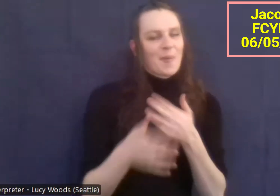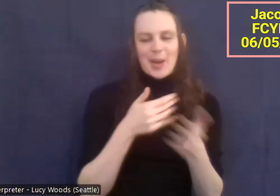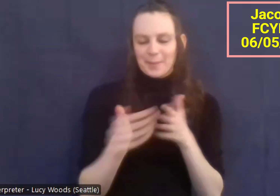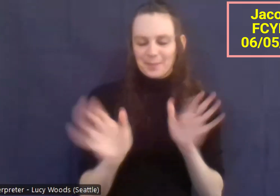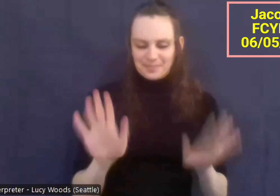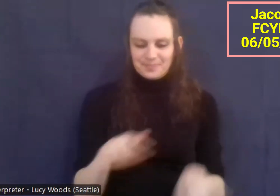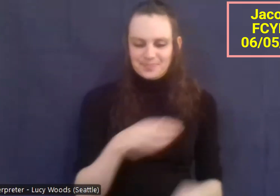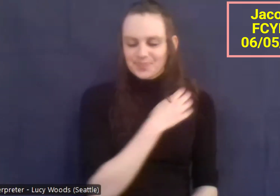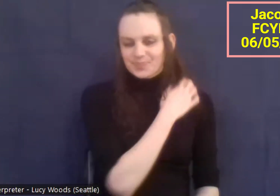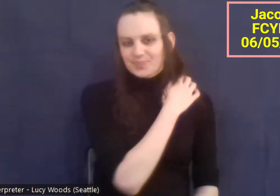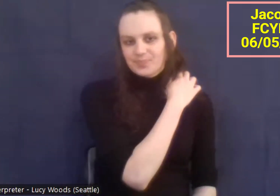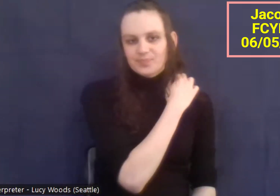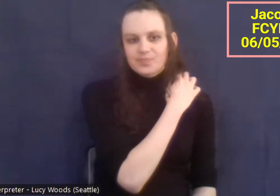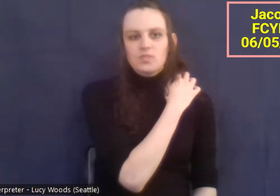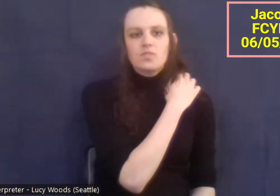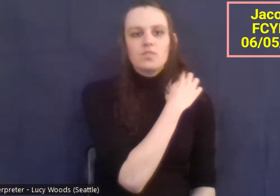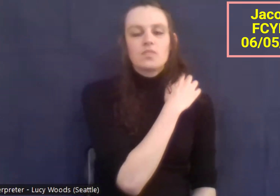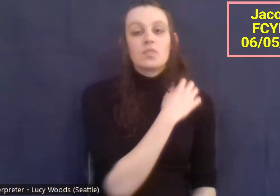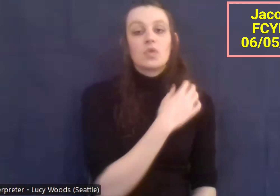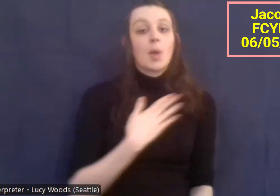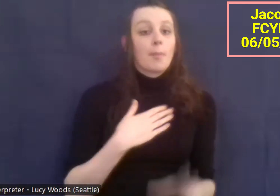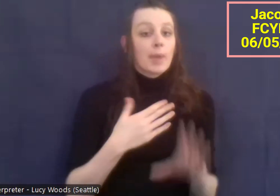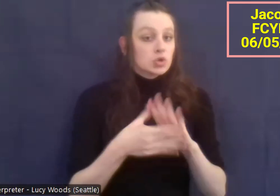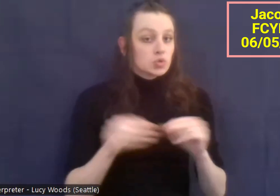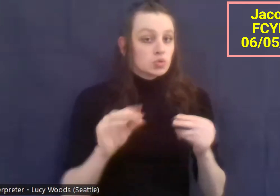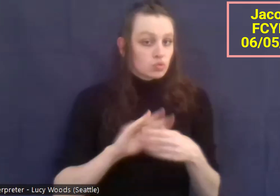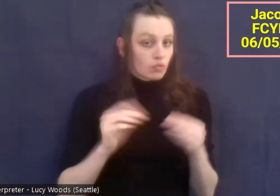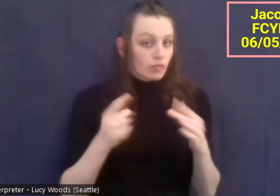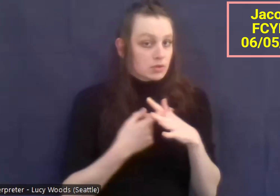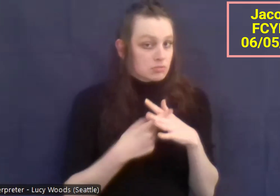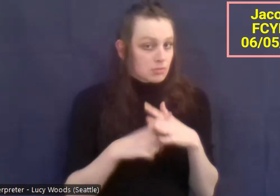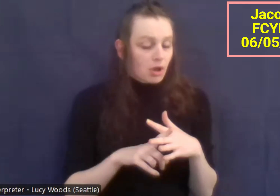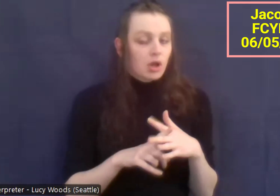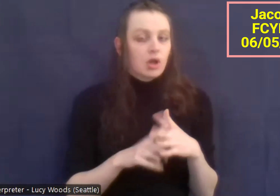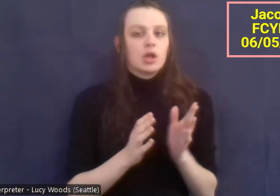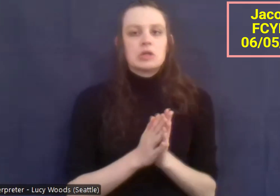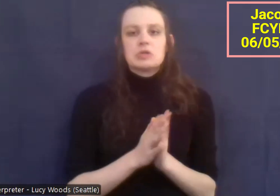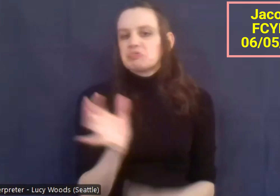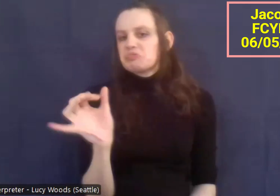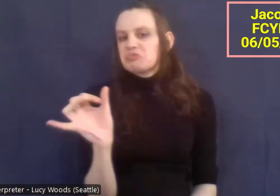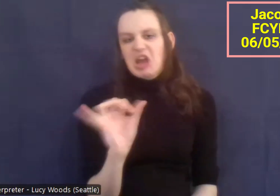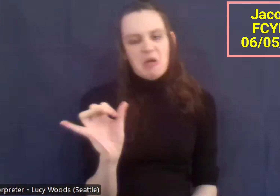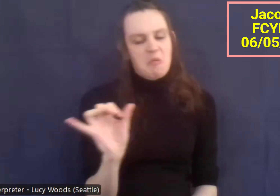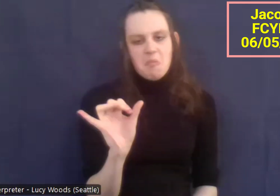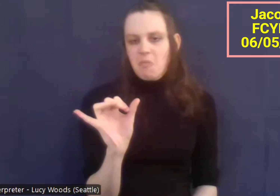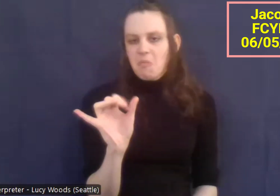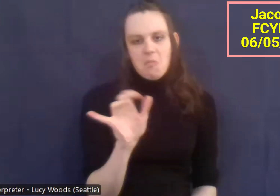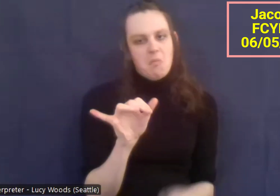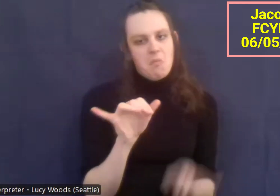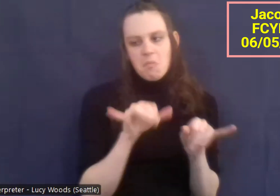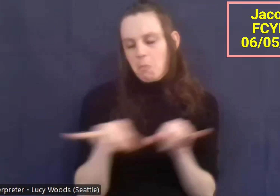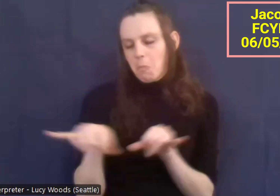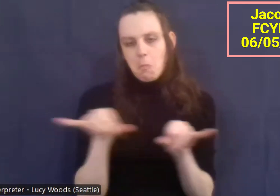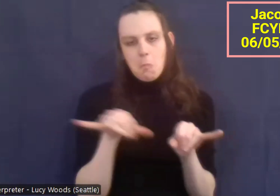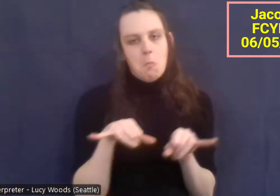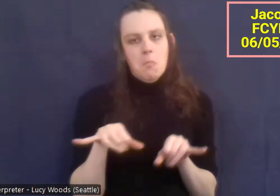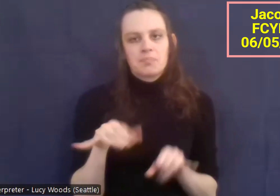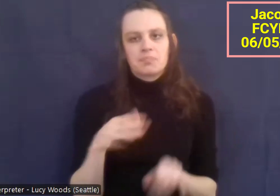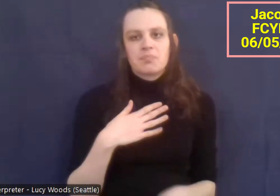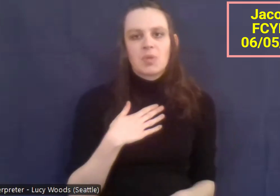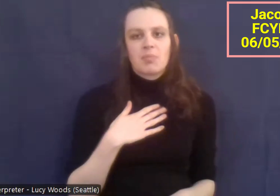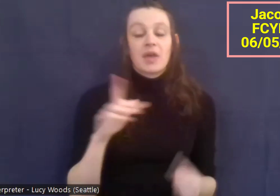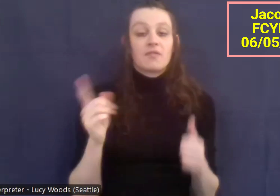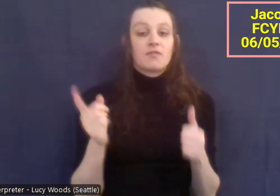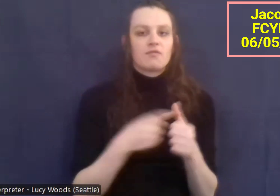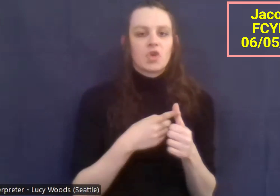um, so my story starts the same way all the time. It's my first coherent memory is in